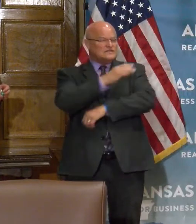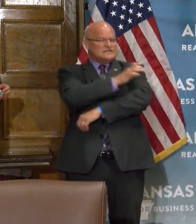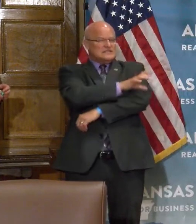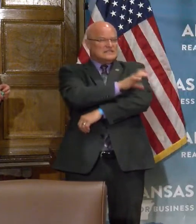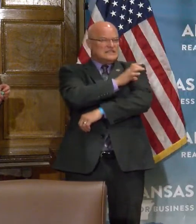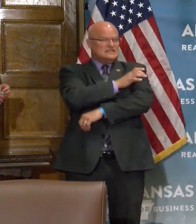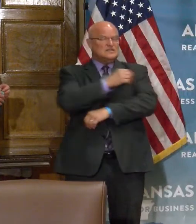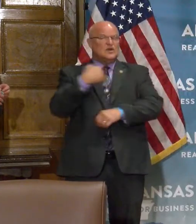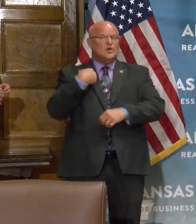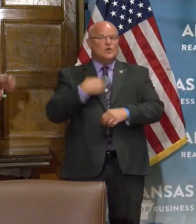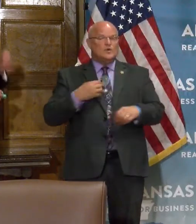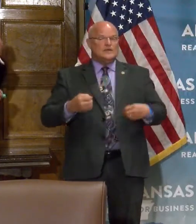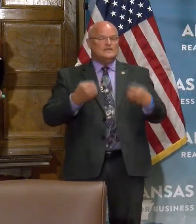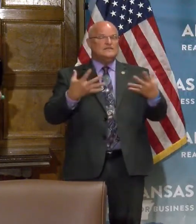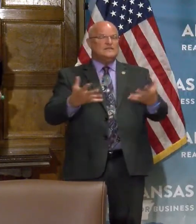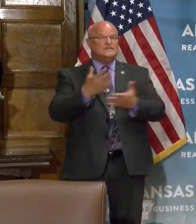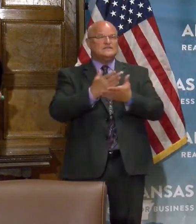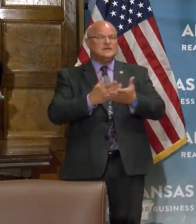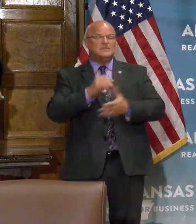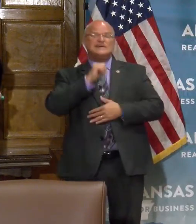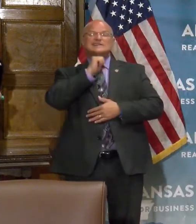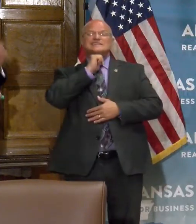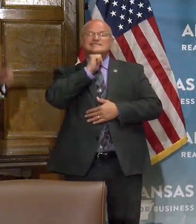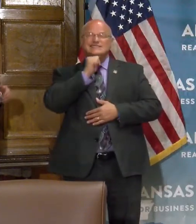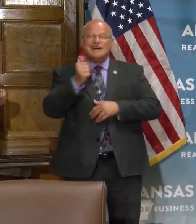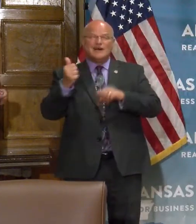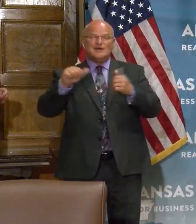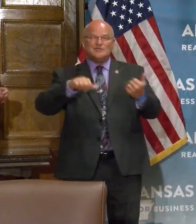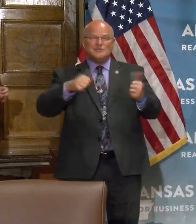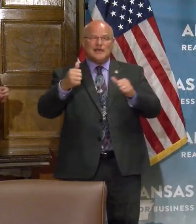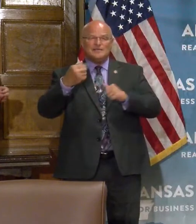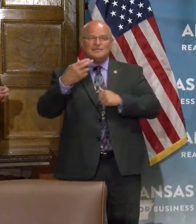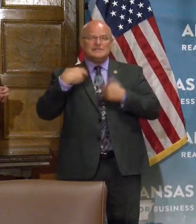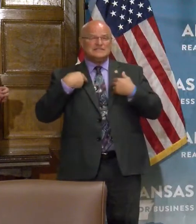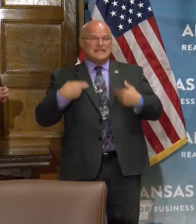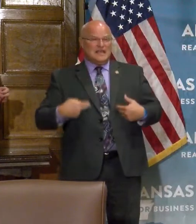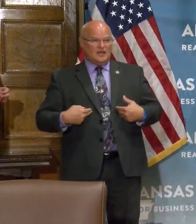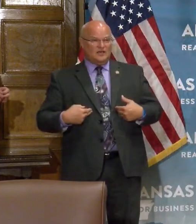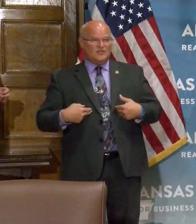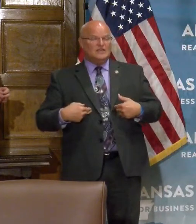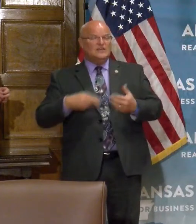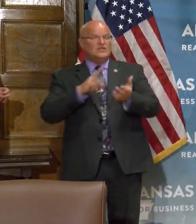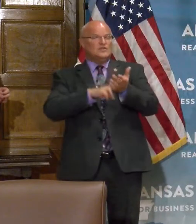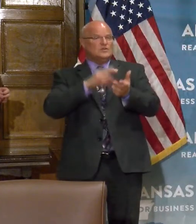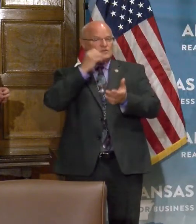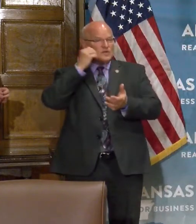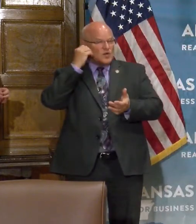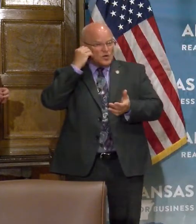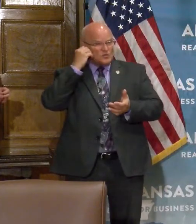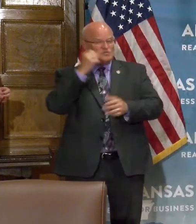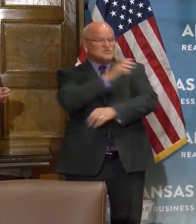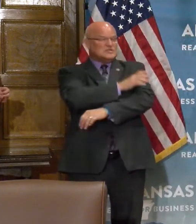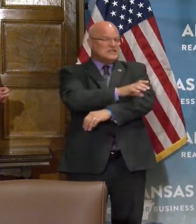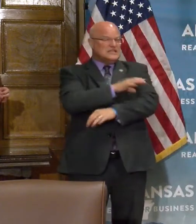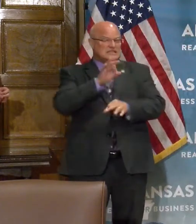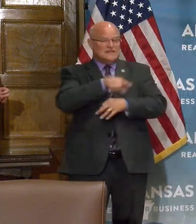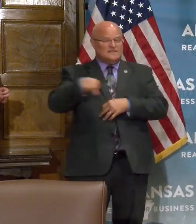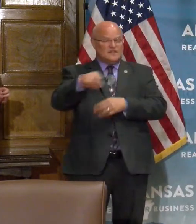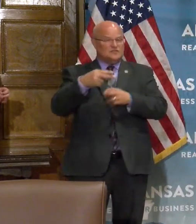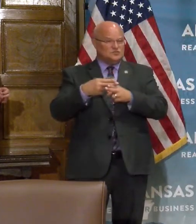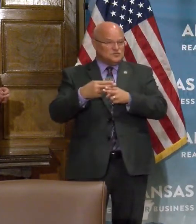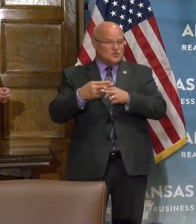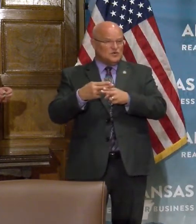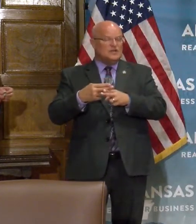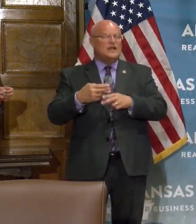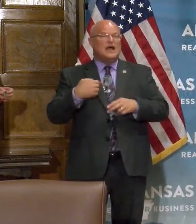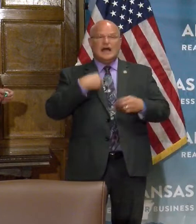some non-Baptist Health affiliated clinics and nursing homes around the state with PPE when they've been short. So, I would